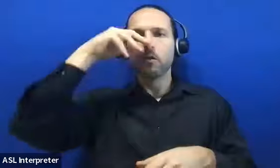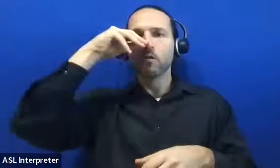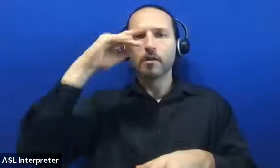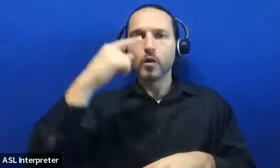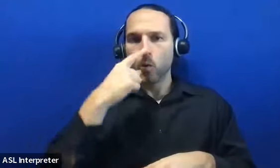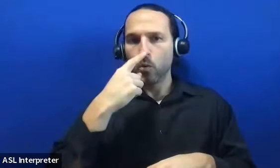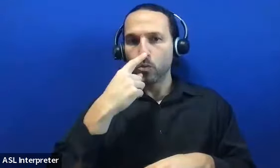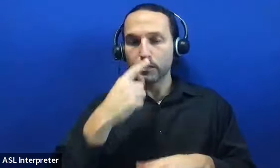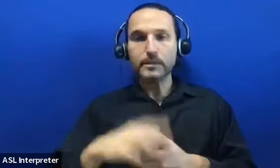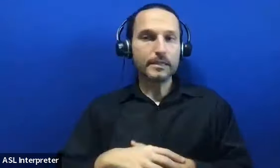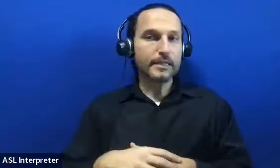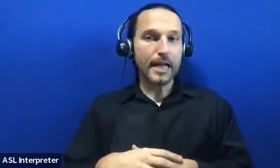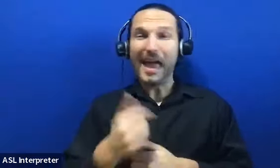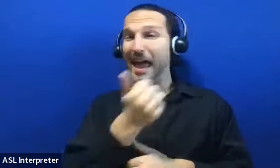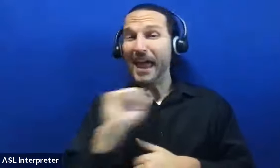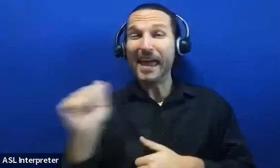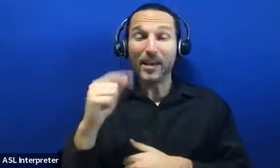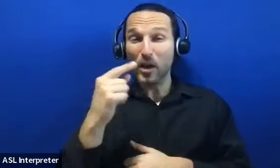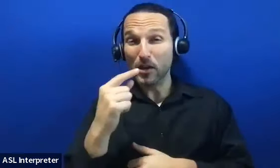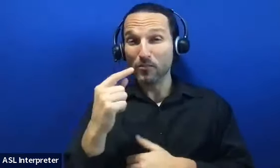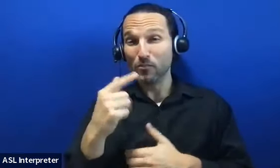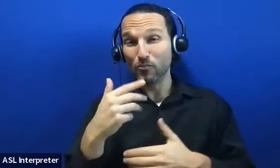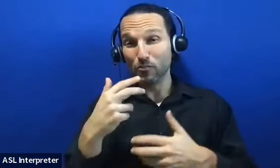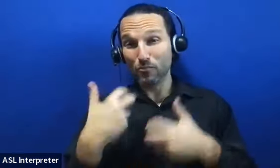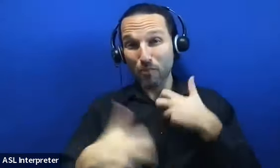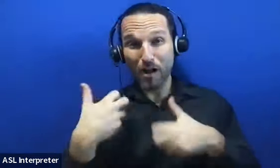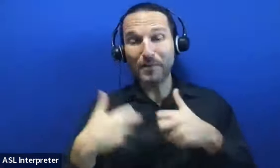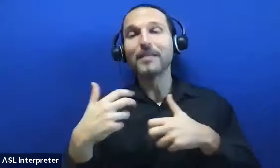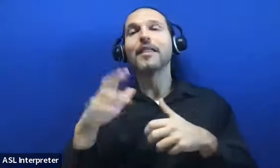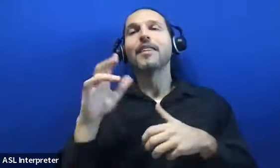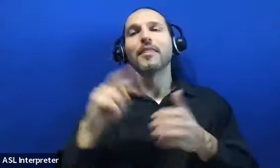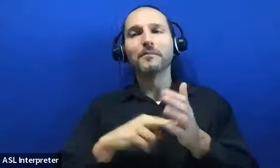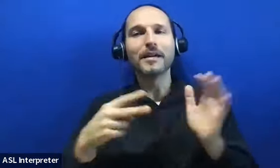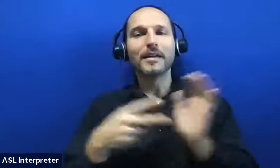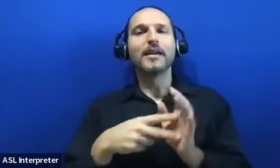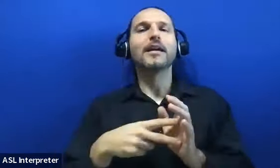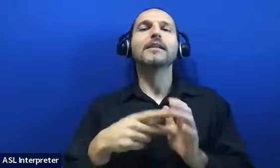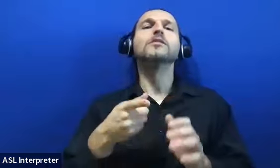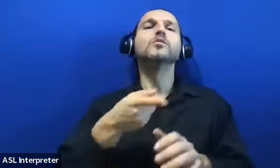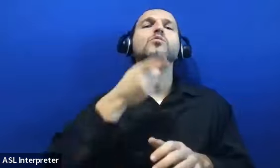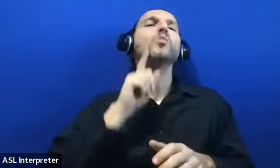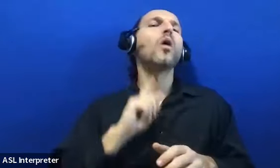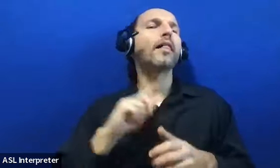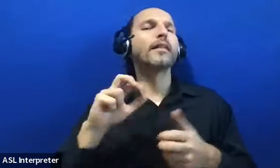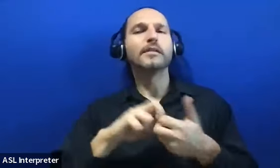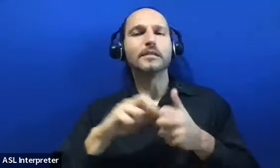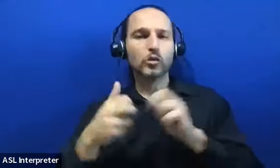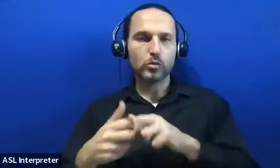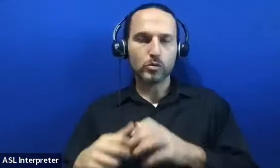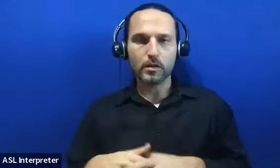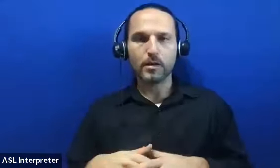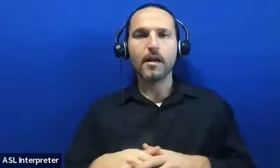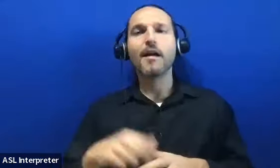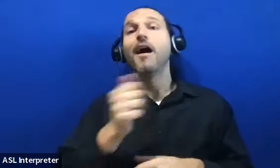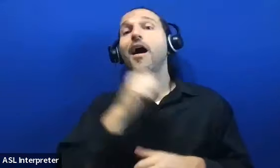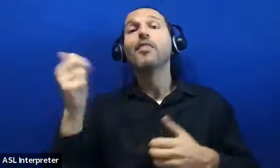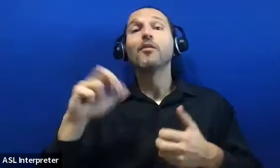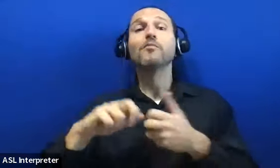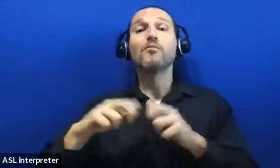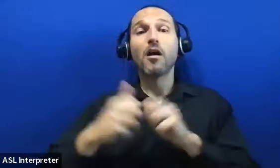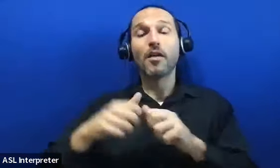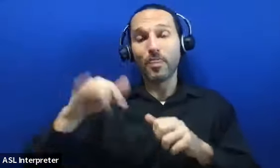Okay, any breathing issue can then cause a swallowing issue. Some other congenital problems